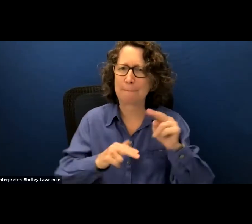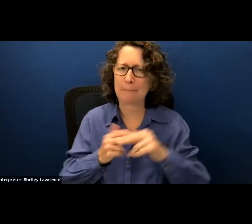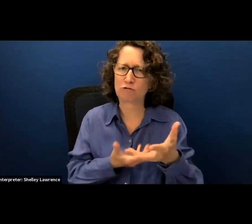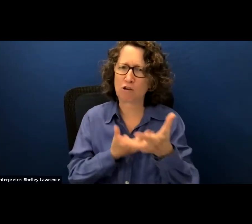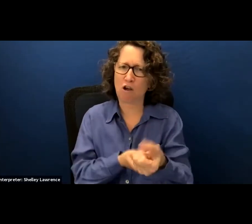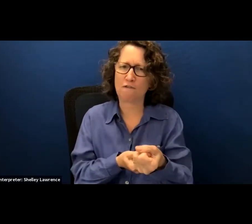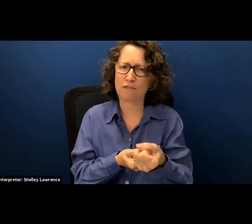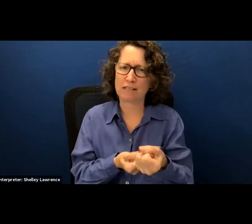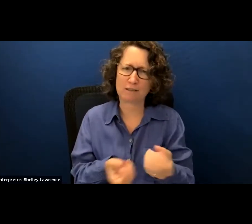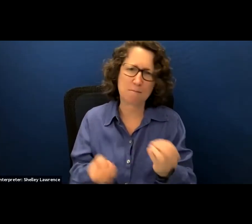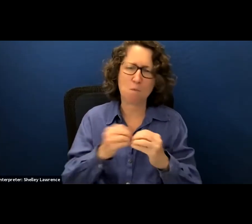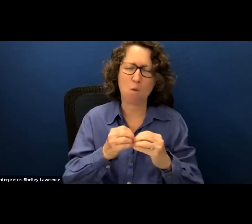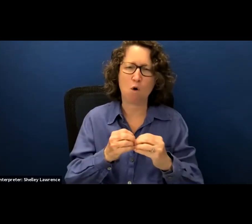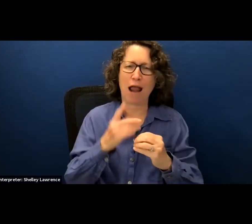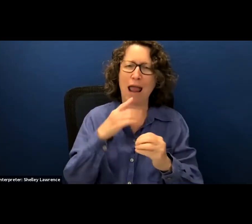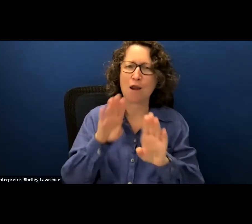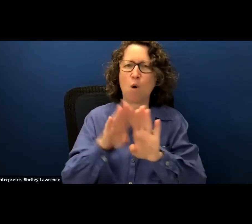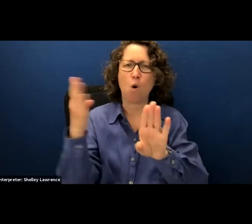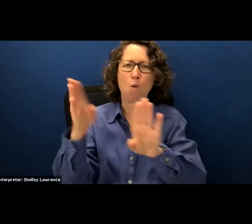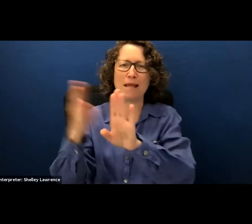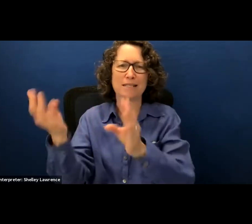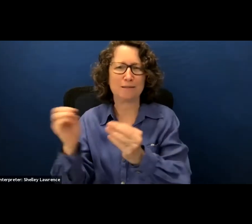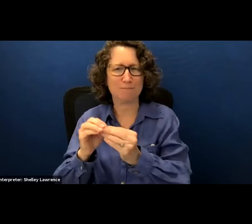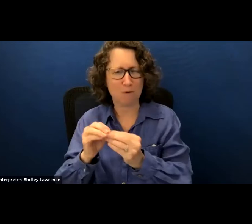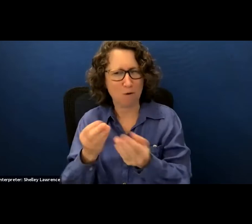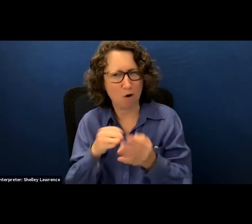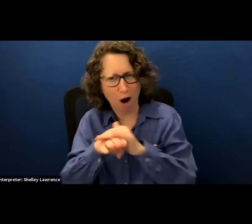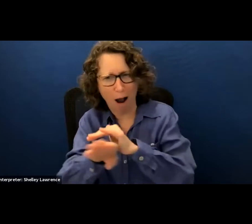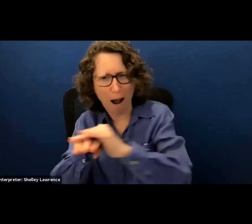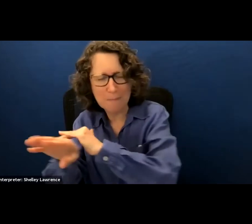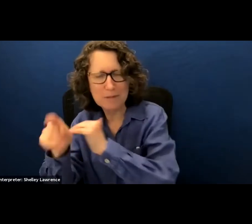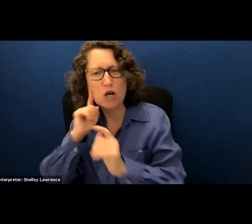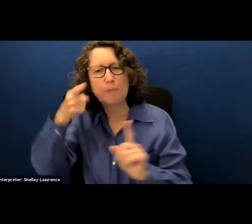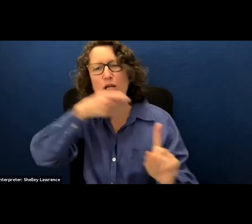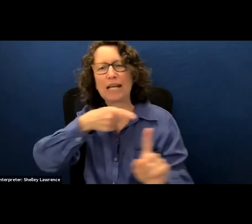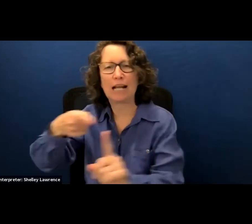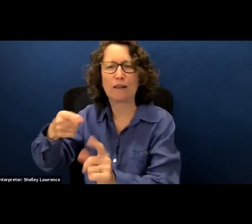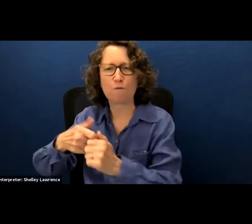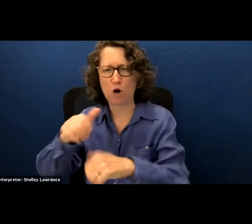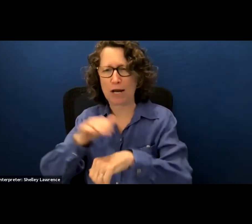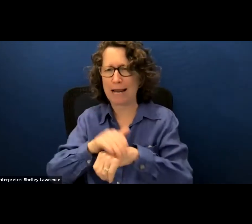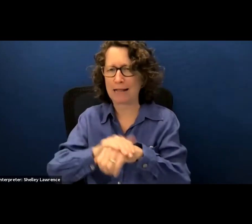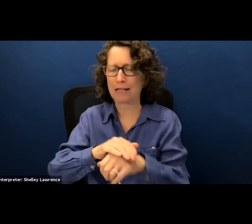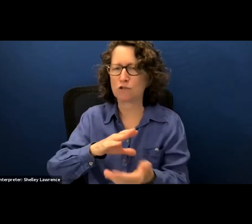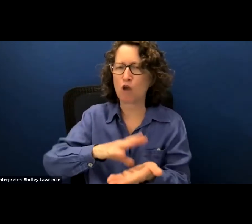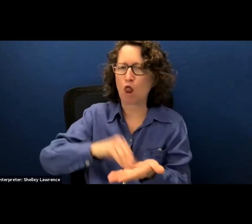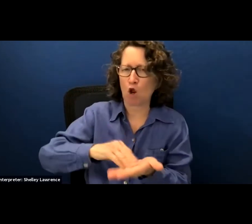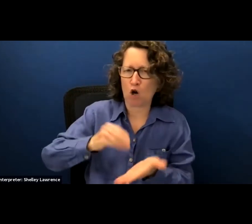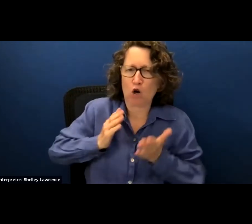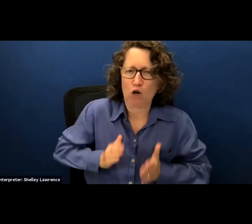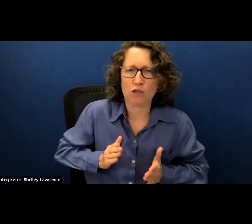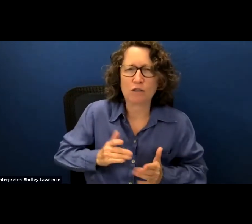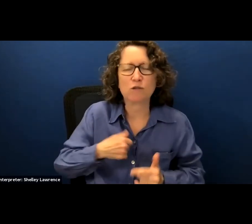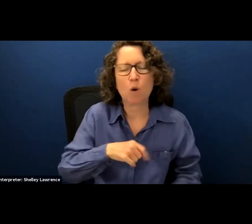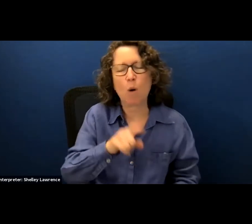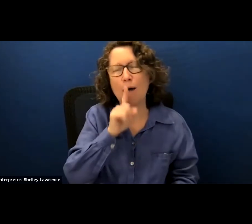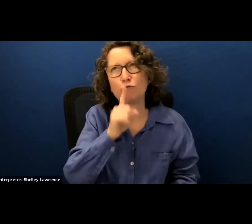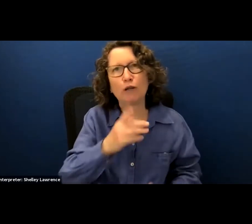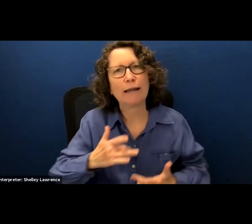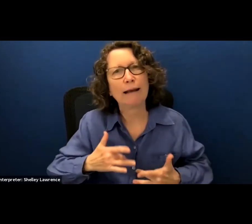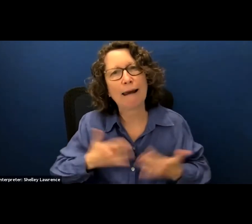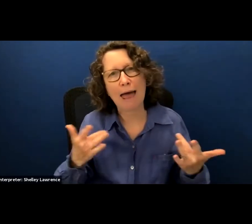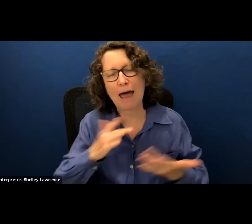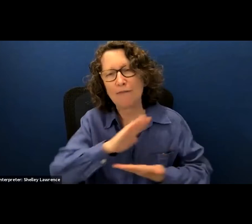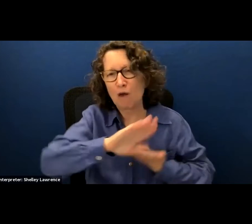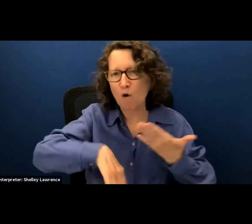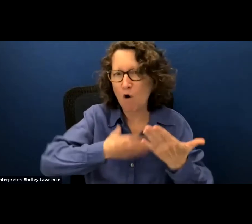and opens more doors for particularly English learners. And so I'm really glad that